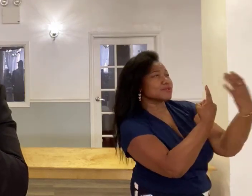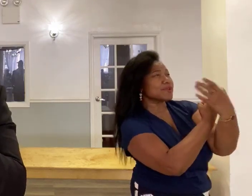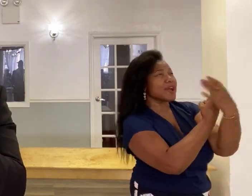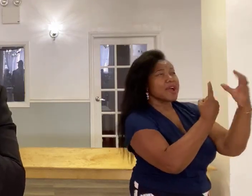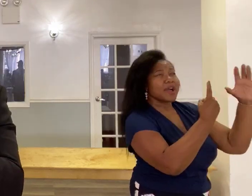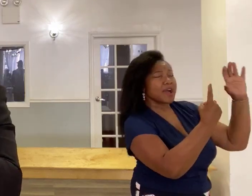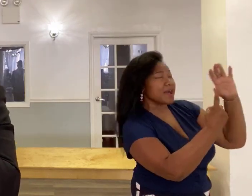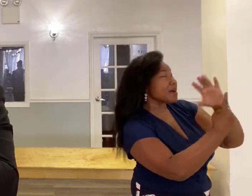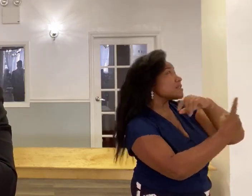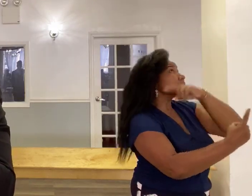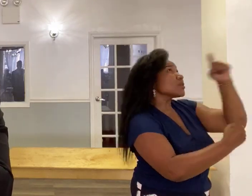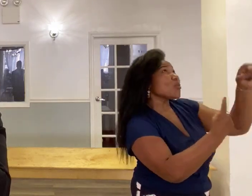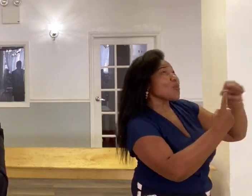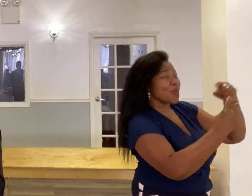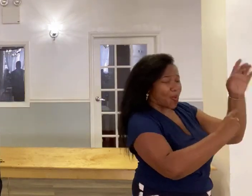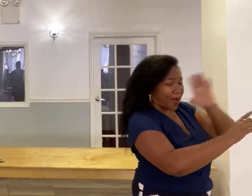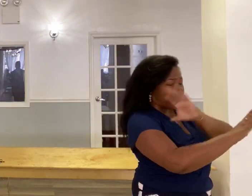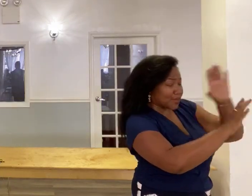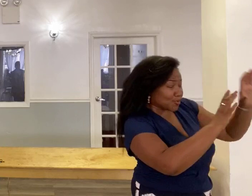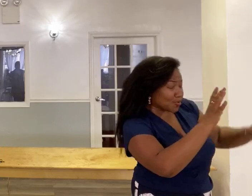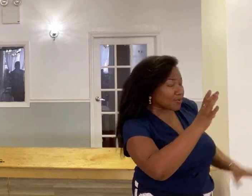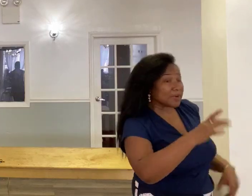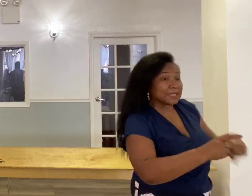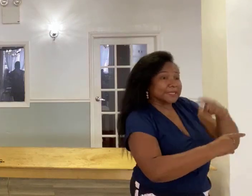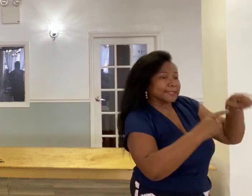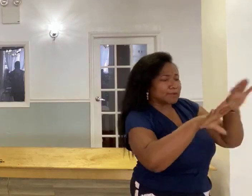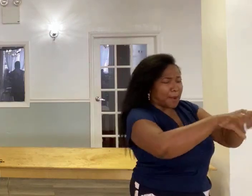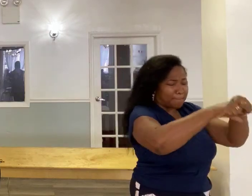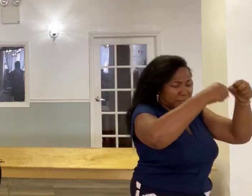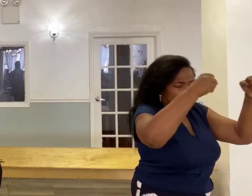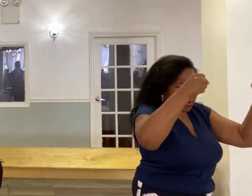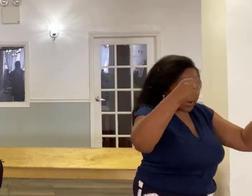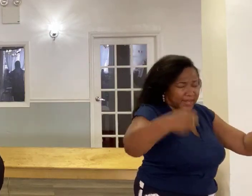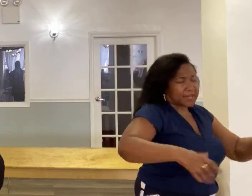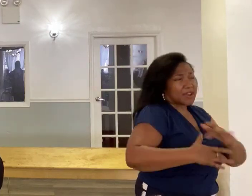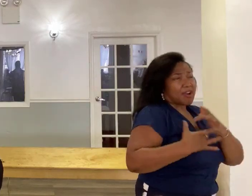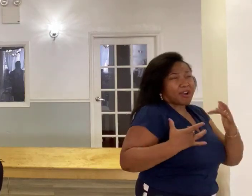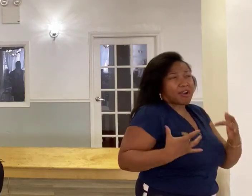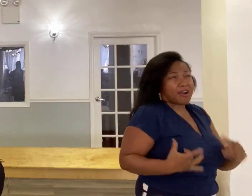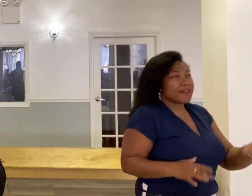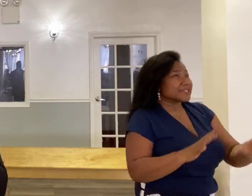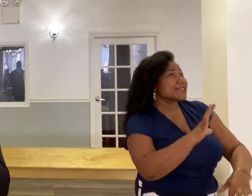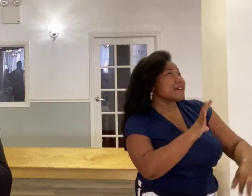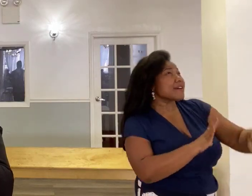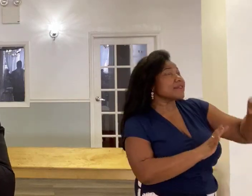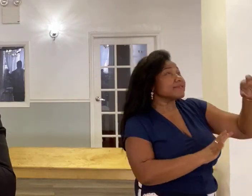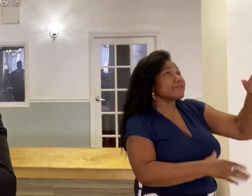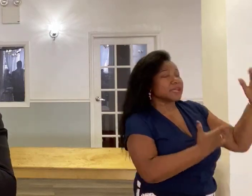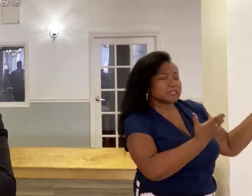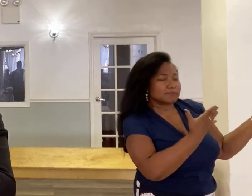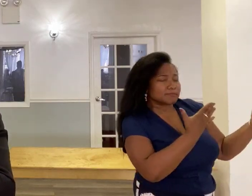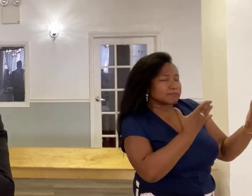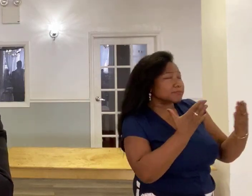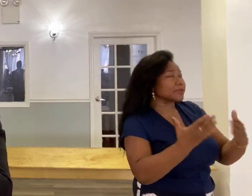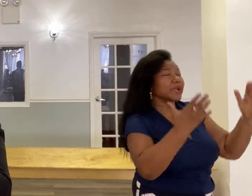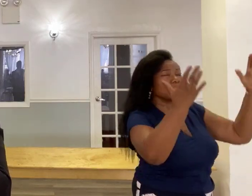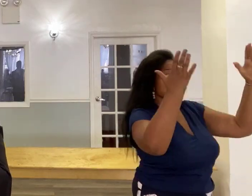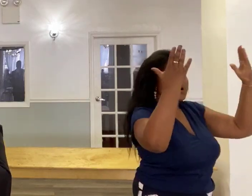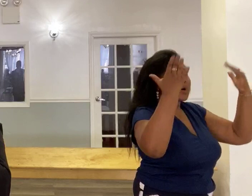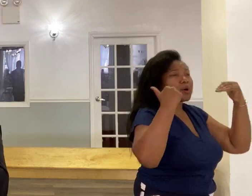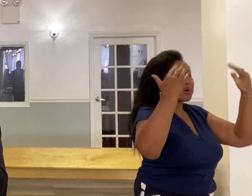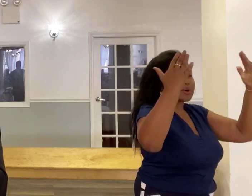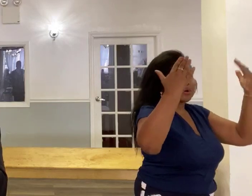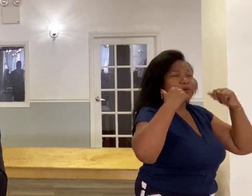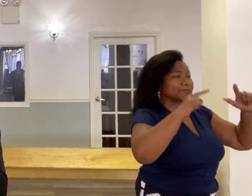surrounds, where cries of brokenness are found. Bring hope